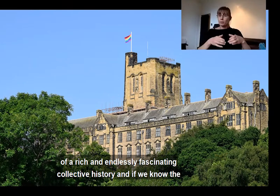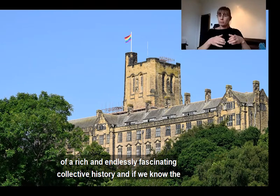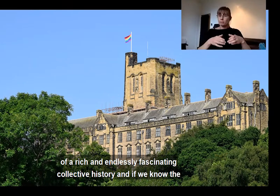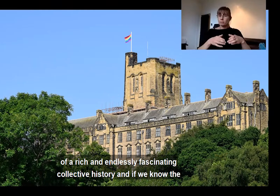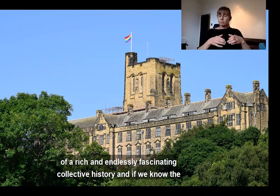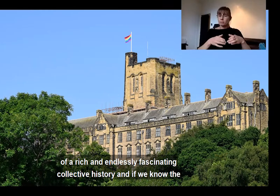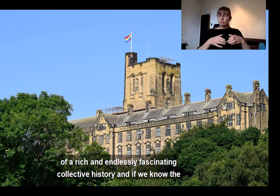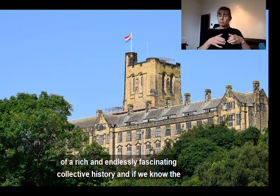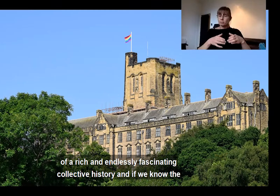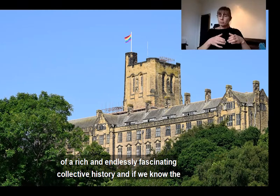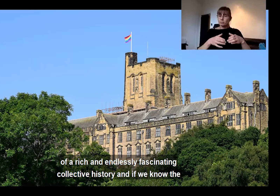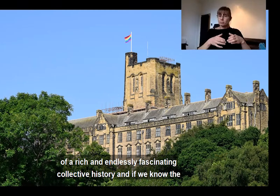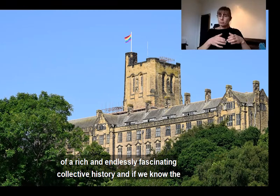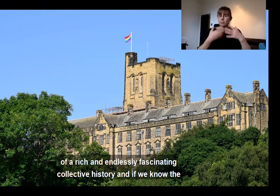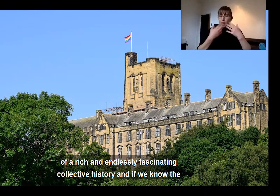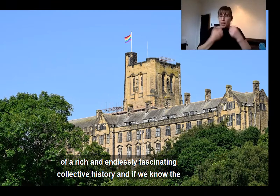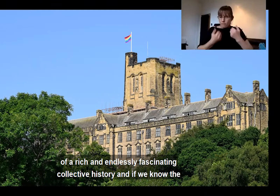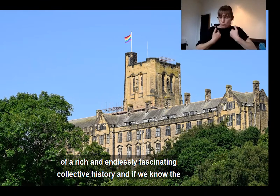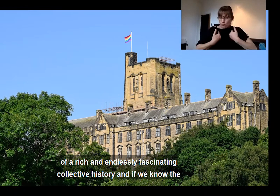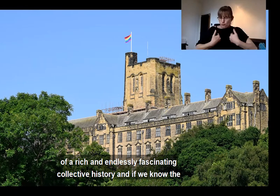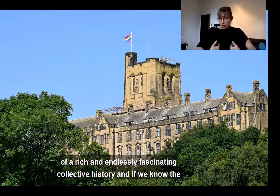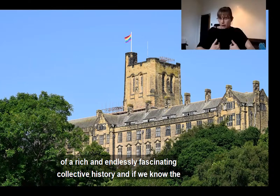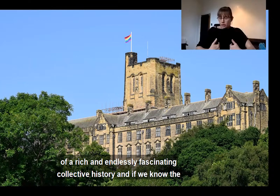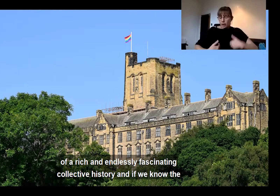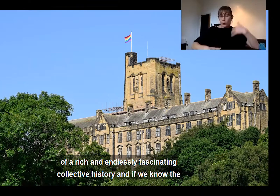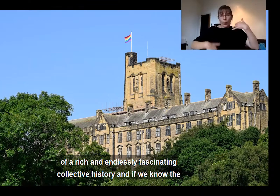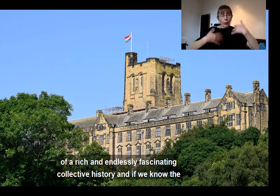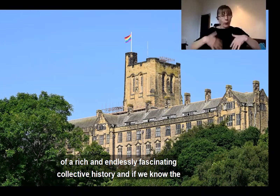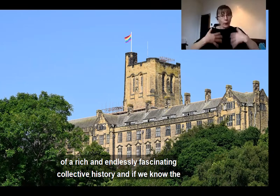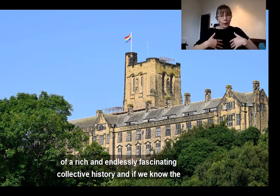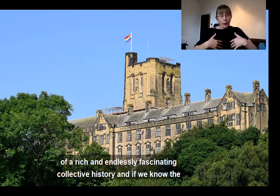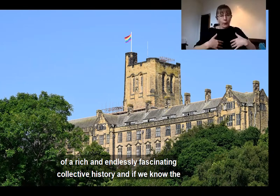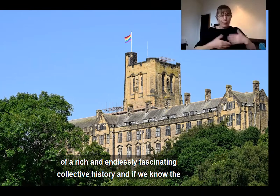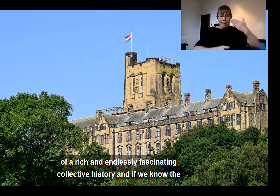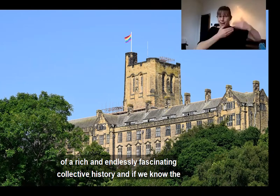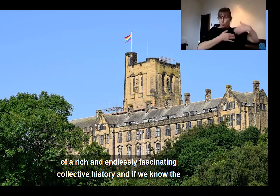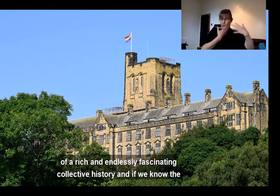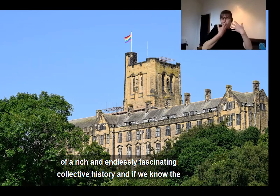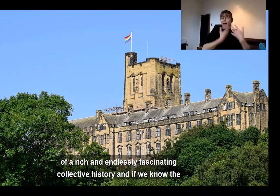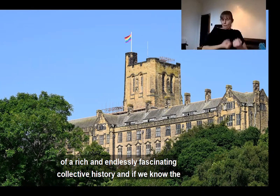possessed of a rich and endlessly fascinating collective history.